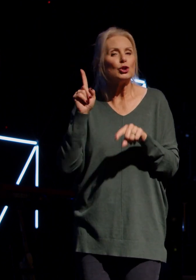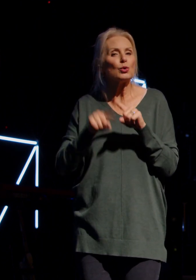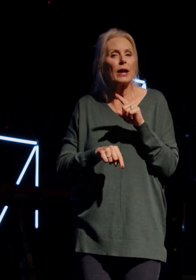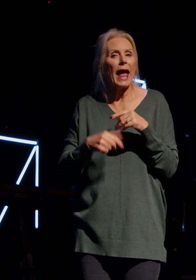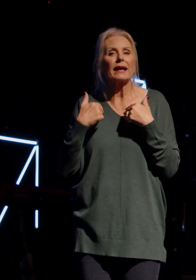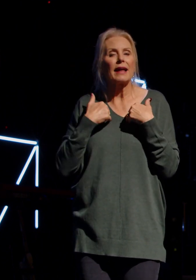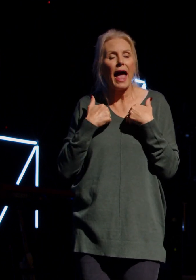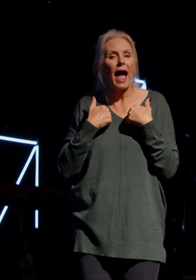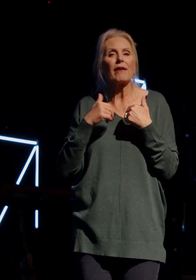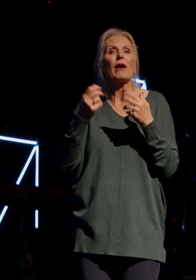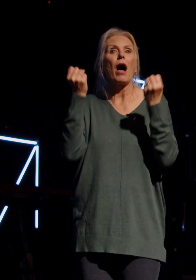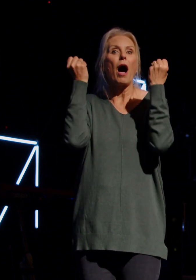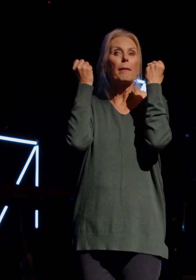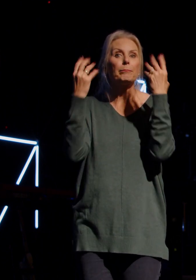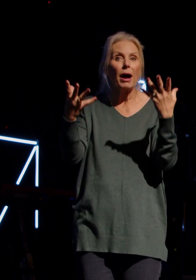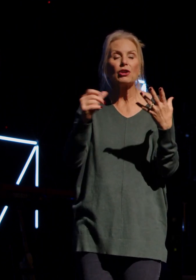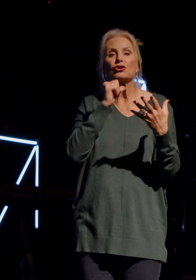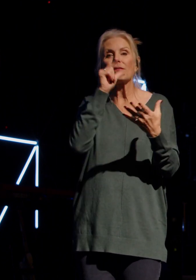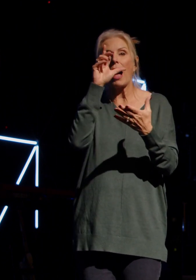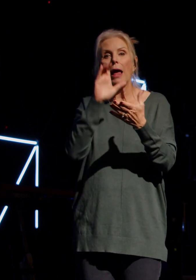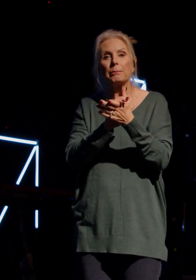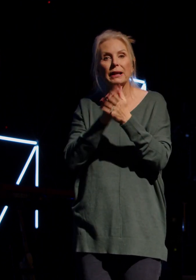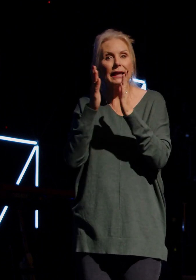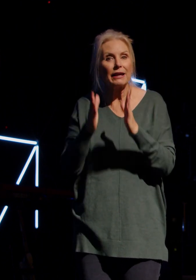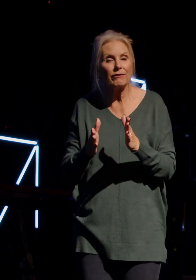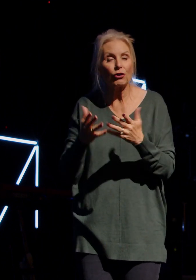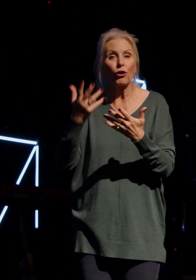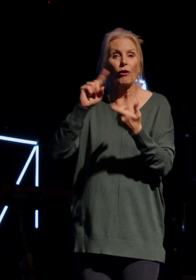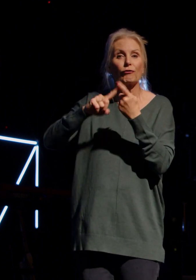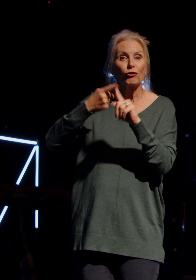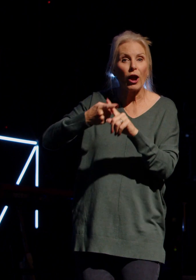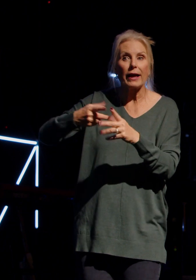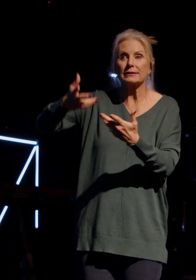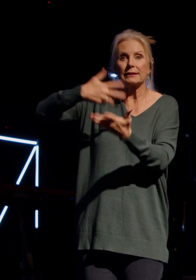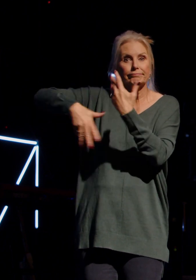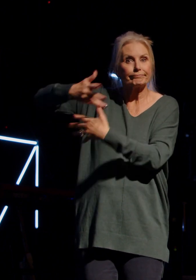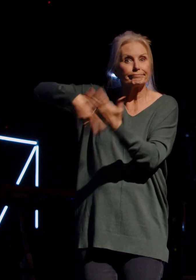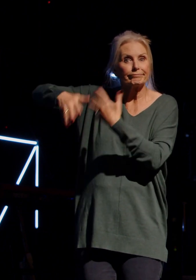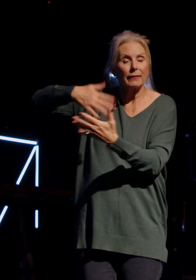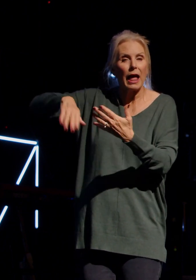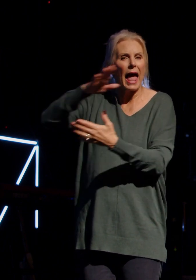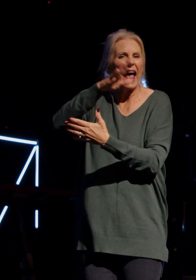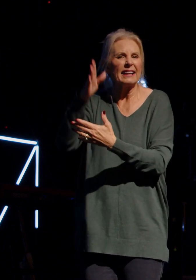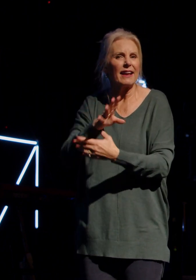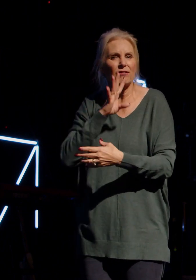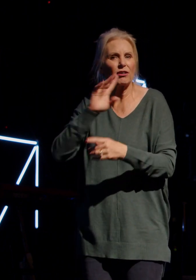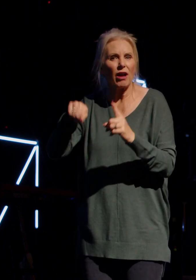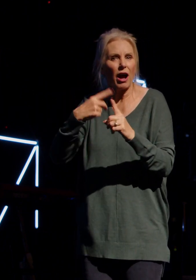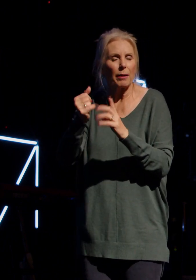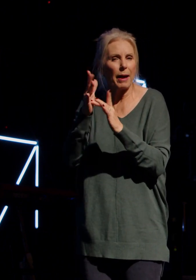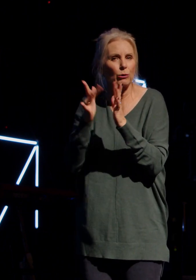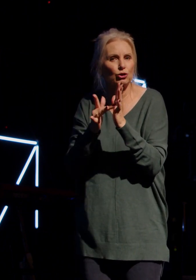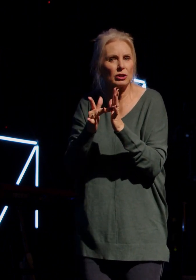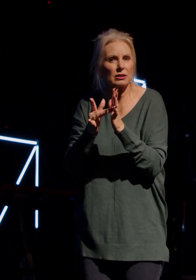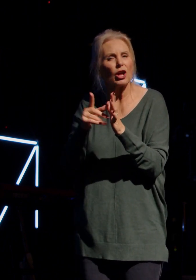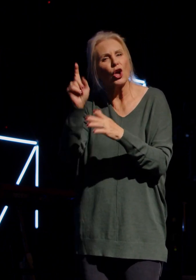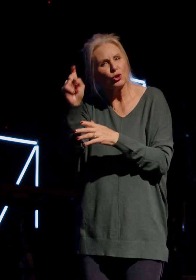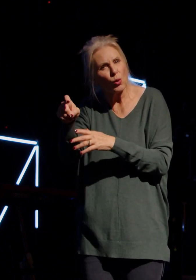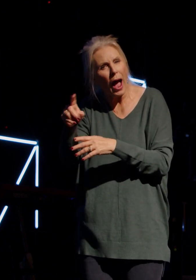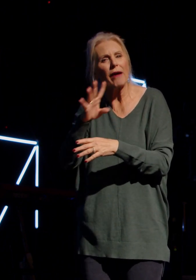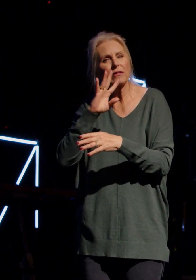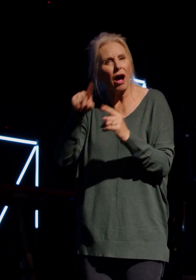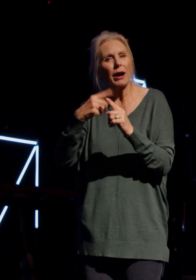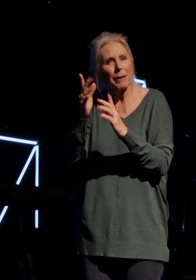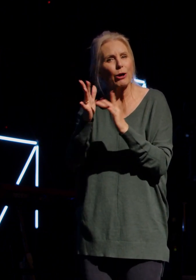and not share. Look at what Jesus did. Jesus went from town to town to town, preaching the word over and over again. So we have to be